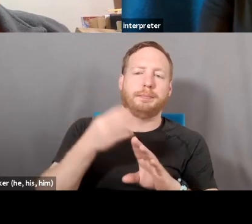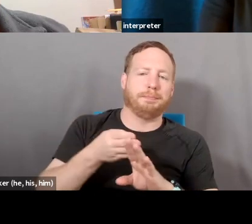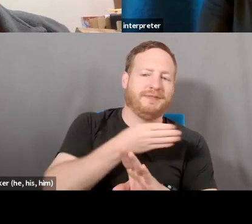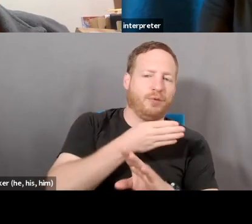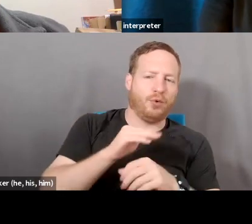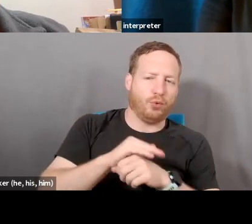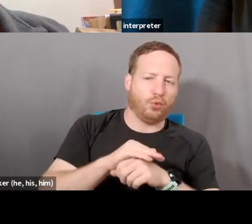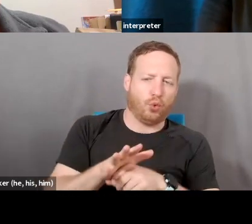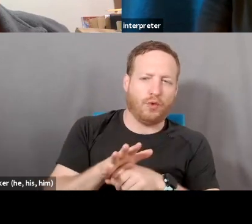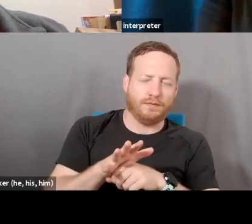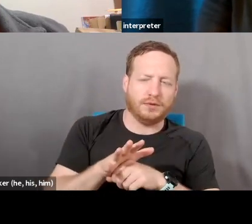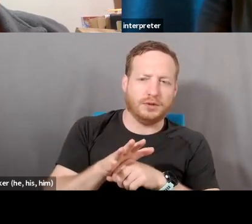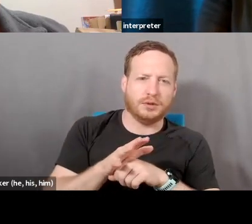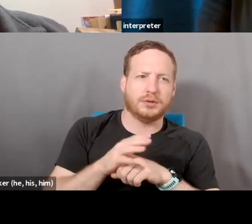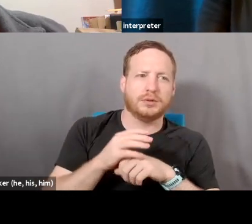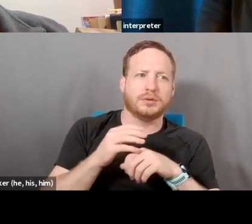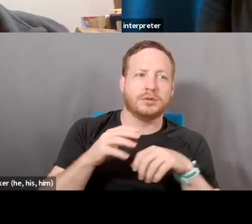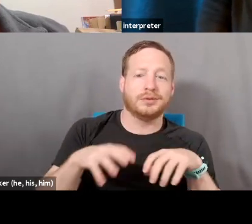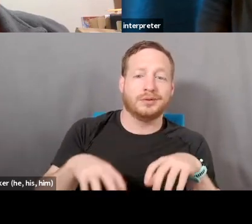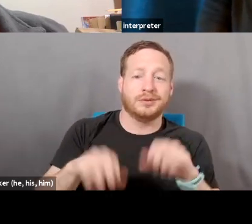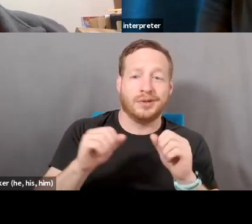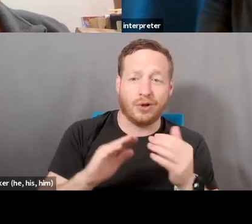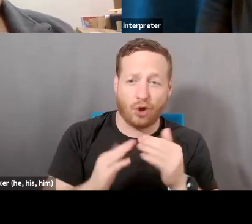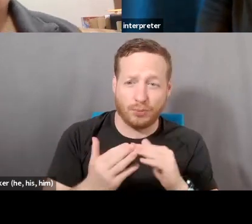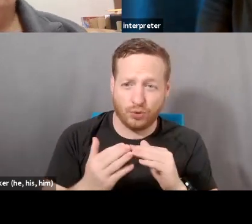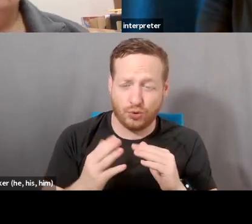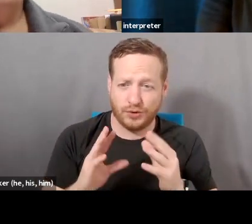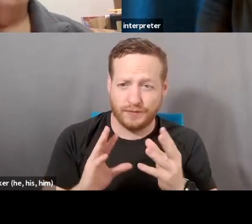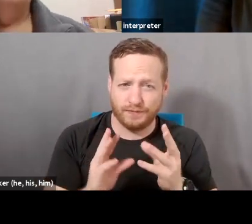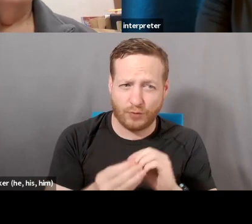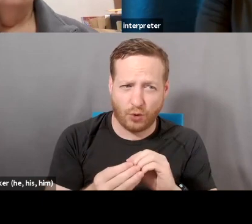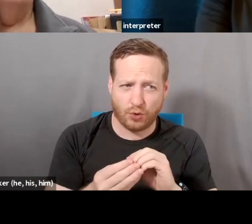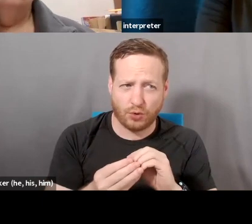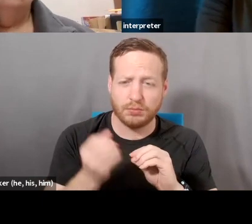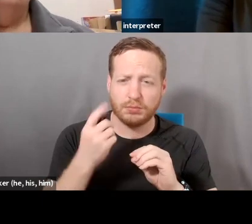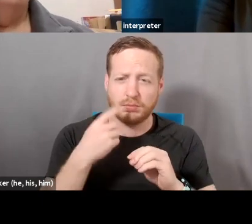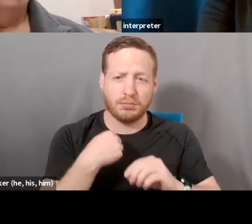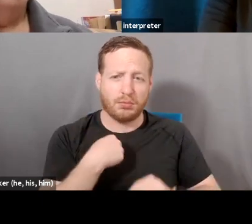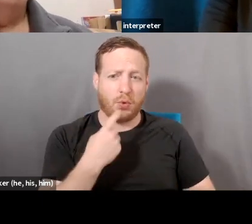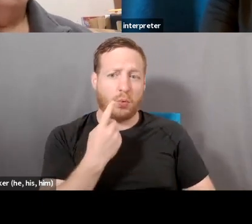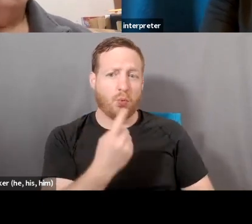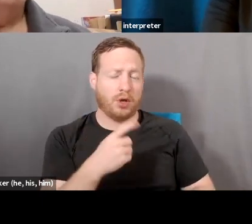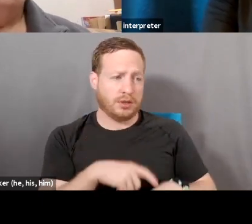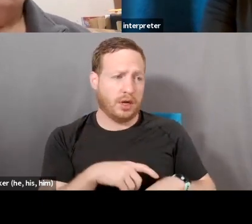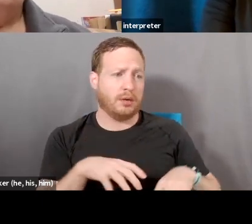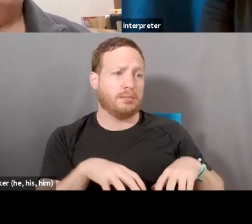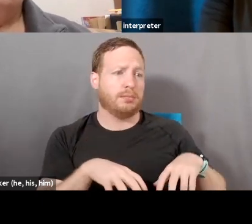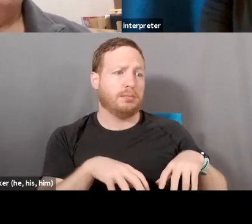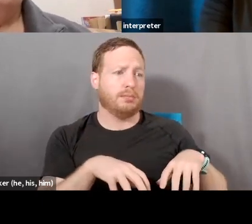Yeah, I was just trying to, before COVID, thinking back, we would host community